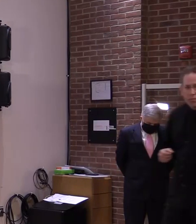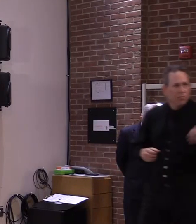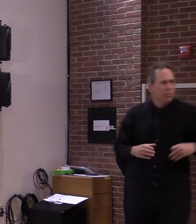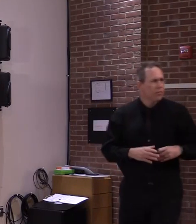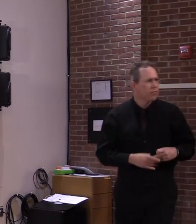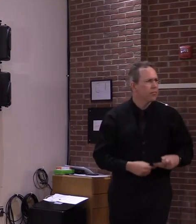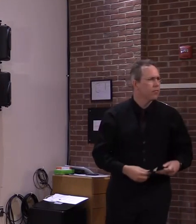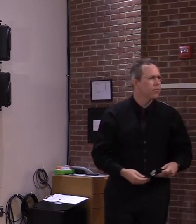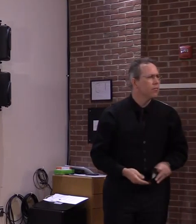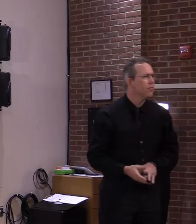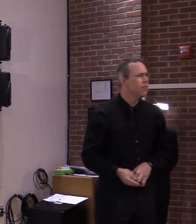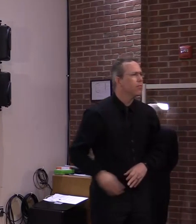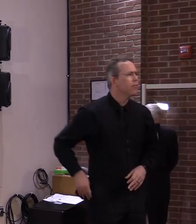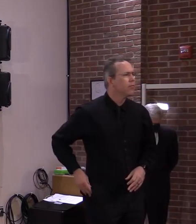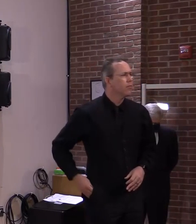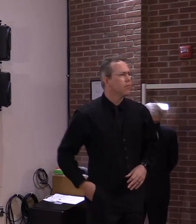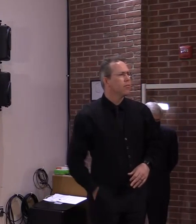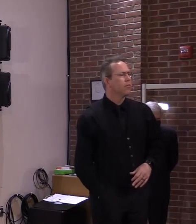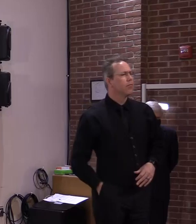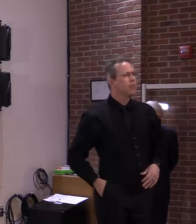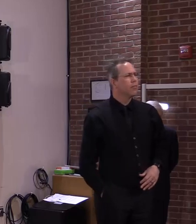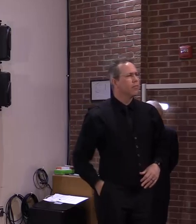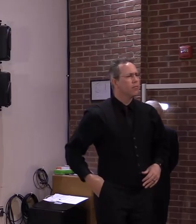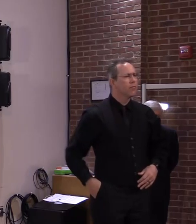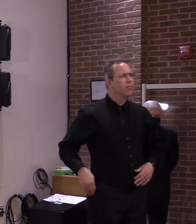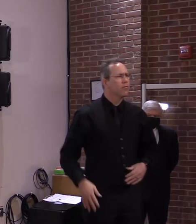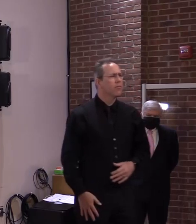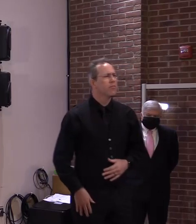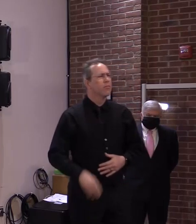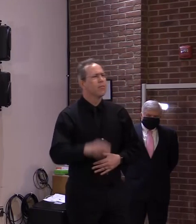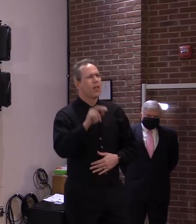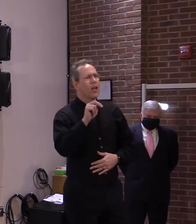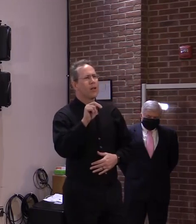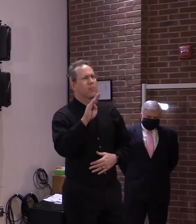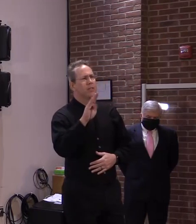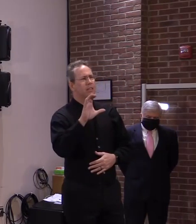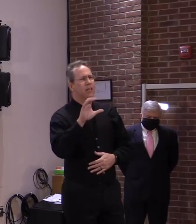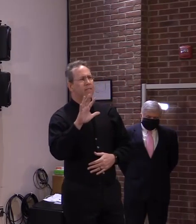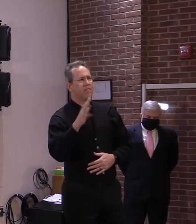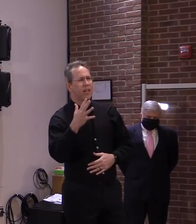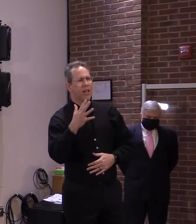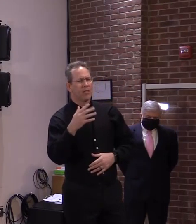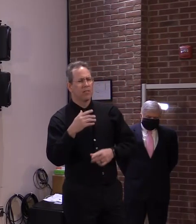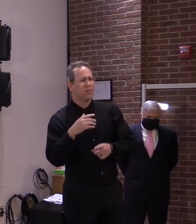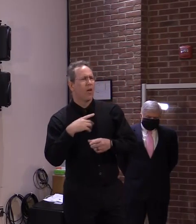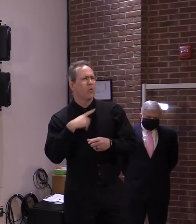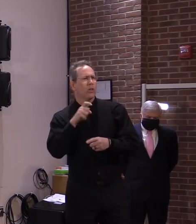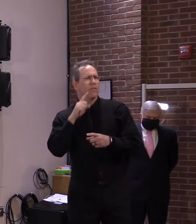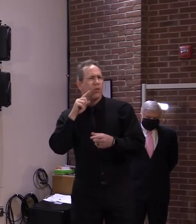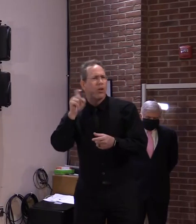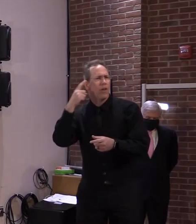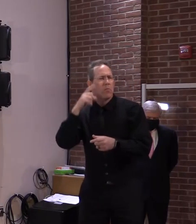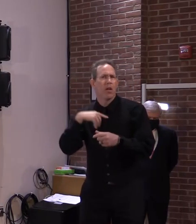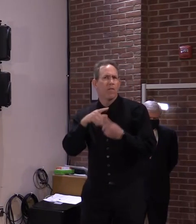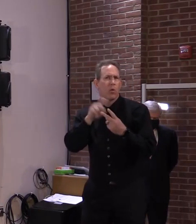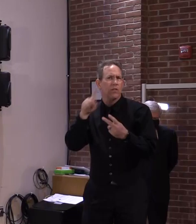Thanks, Rebecca. I did have a question for the Gov, but while Dr. Levine is there, I had one for Dr. Levine as